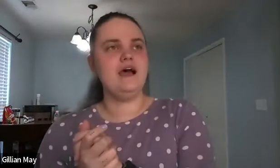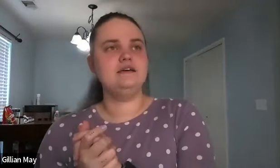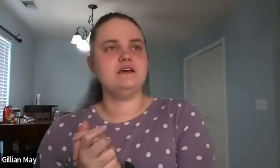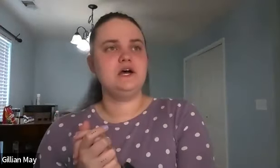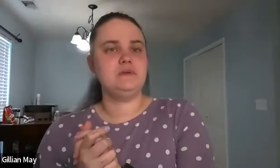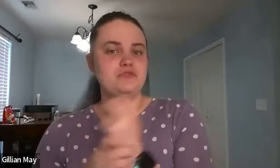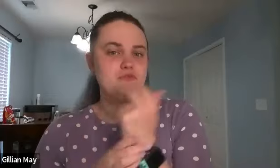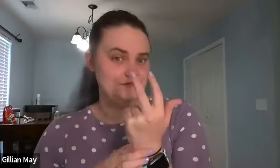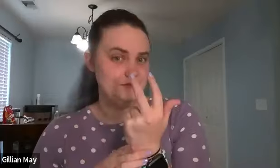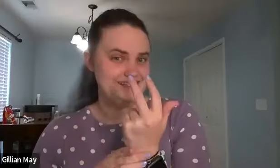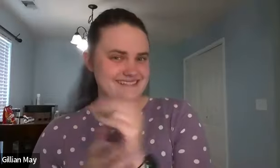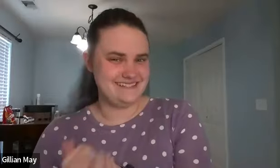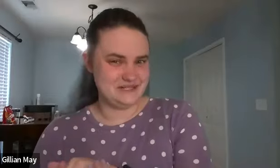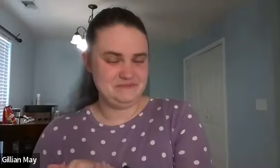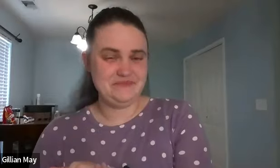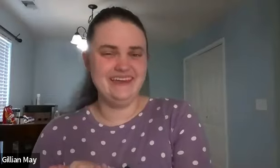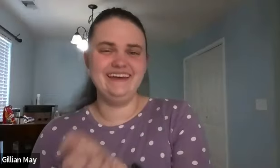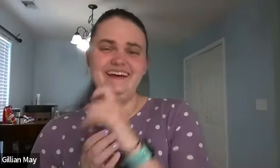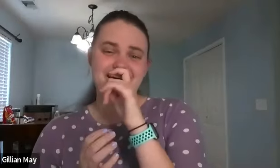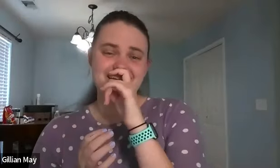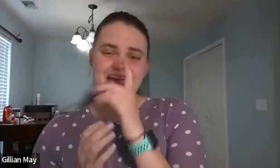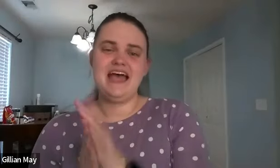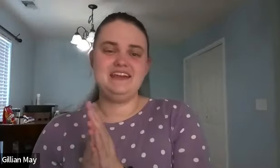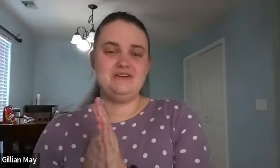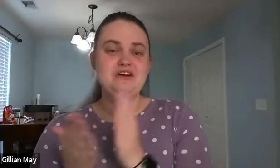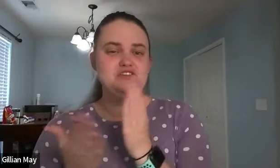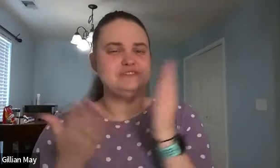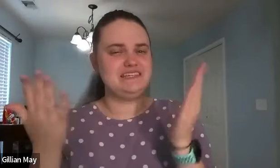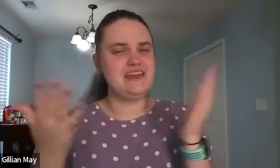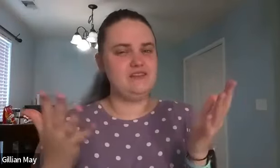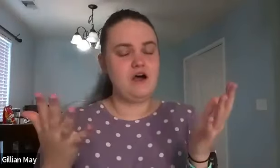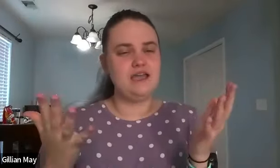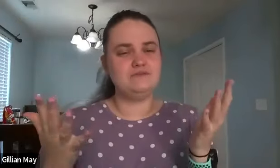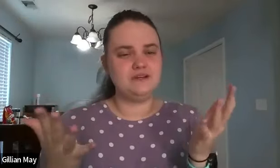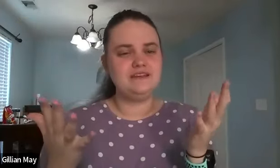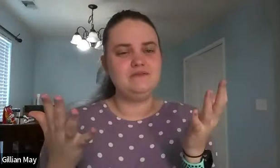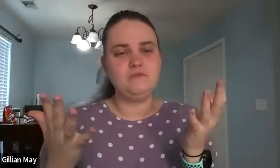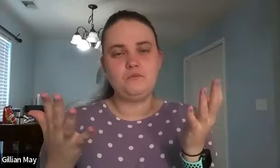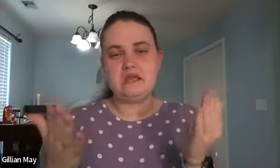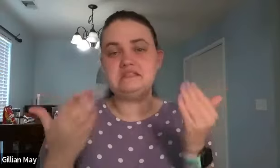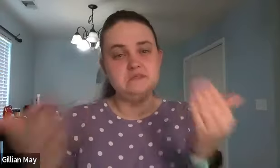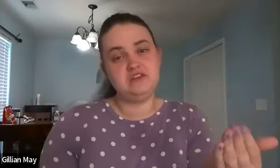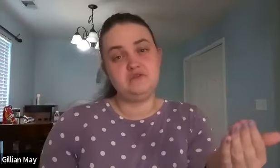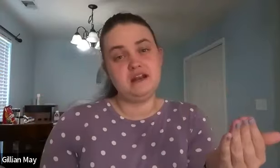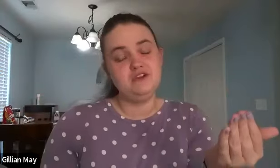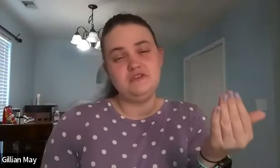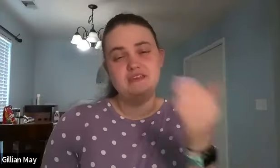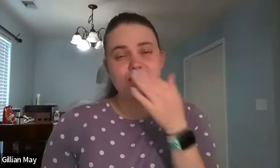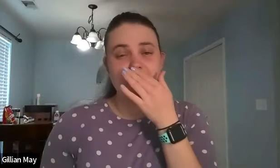has 3 different ways to do it. I know you'll see that a lot, and really it's up to you. Whatever you think is the best,